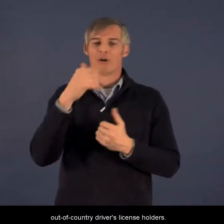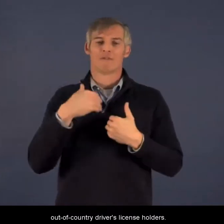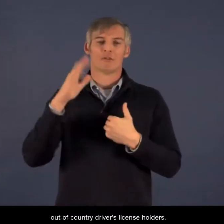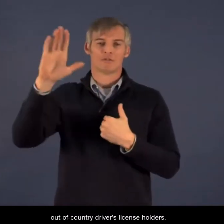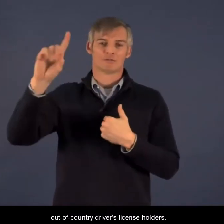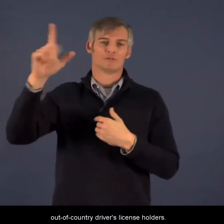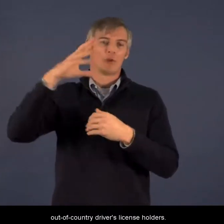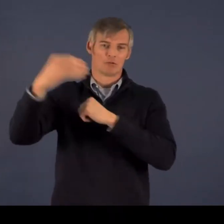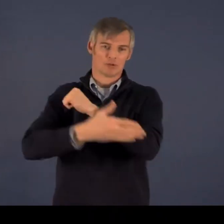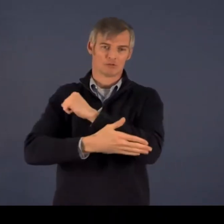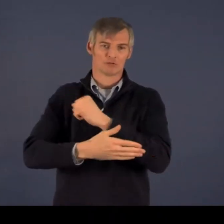license holders.